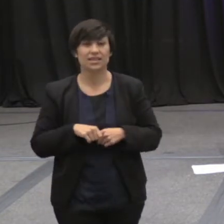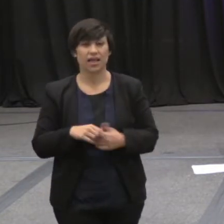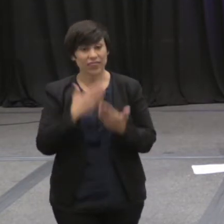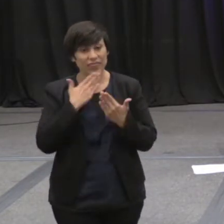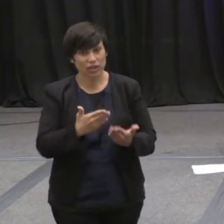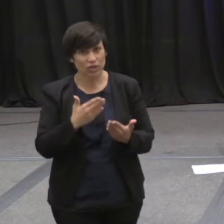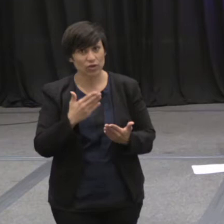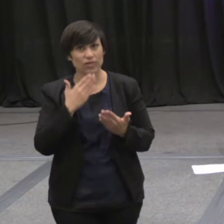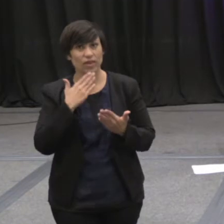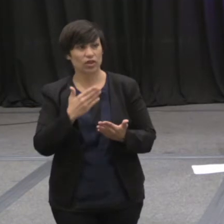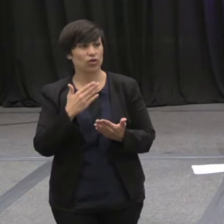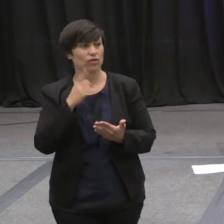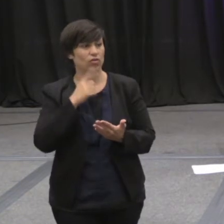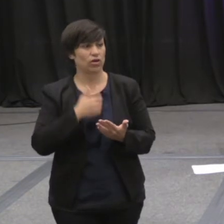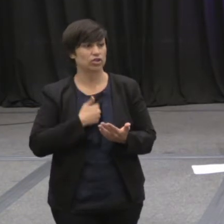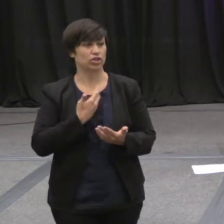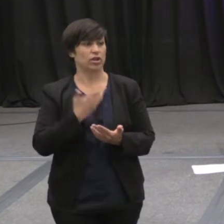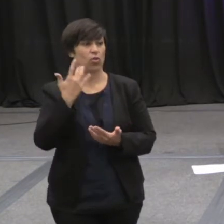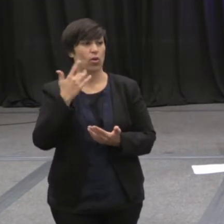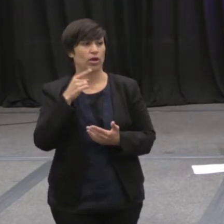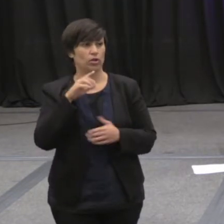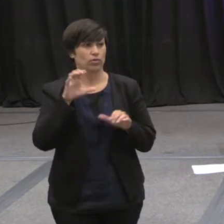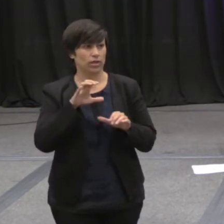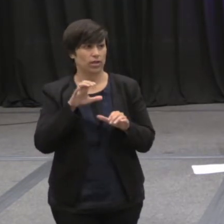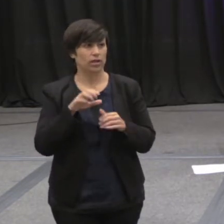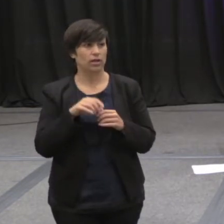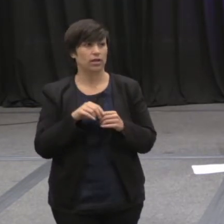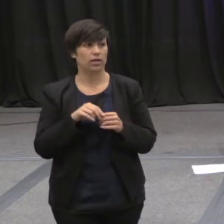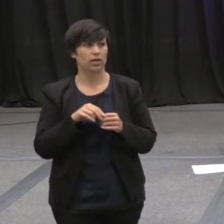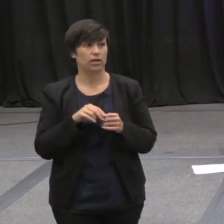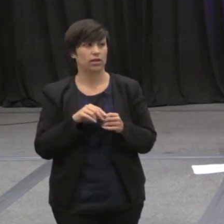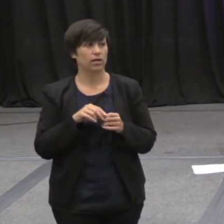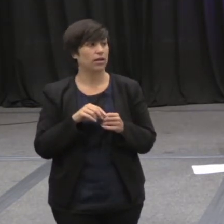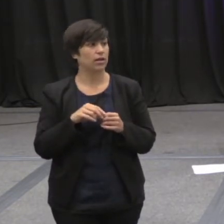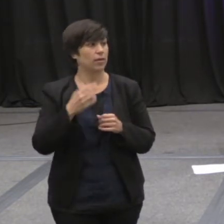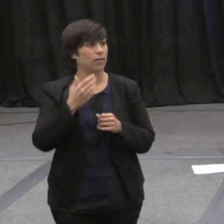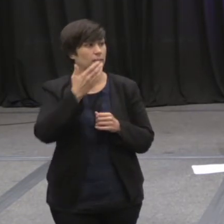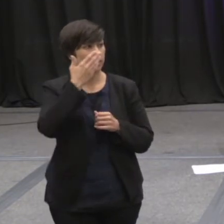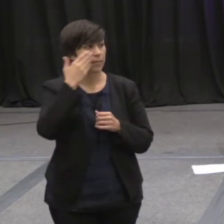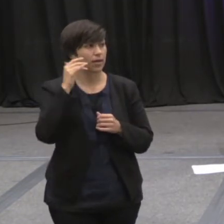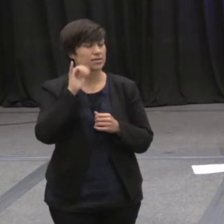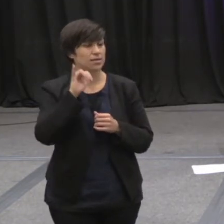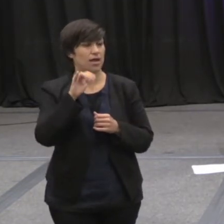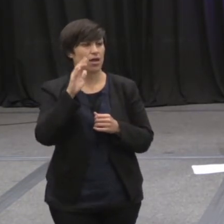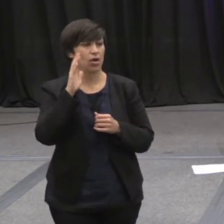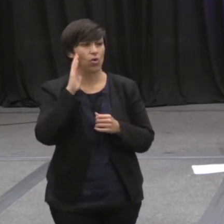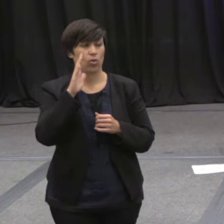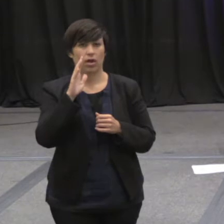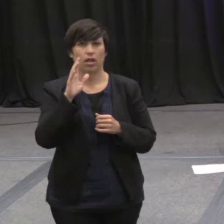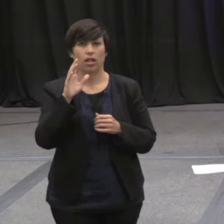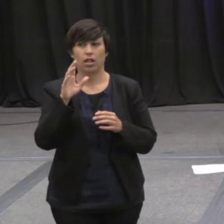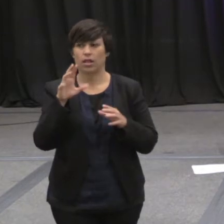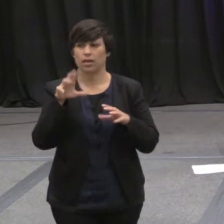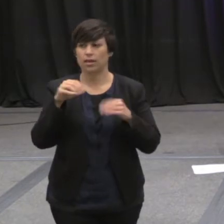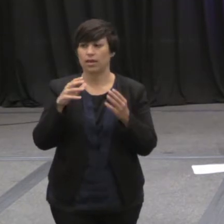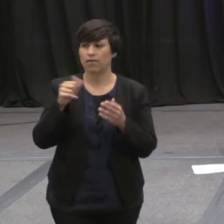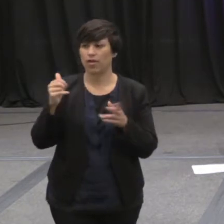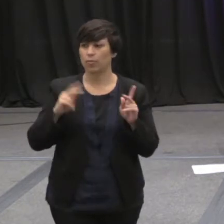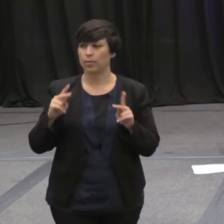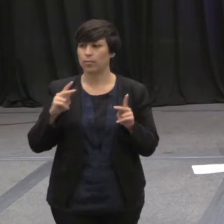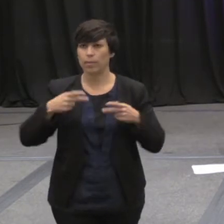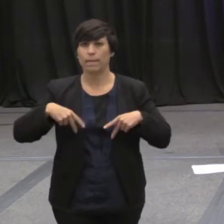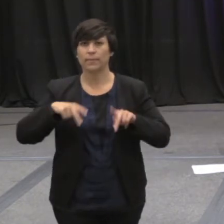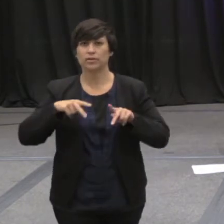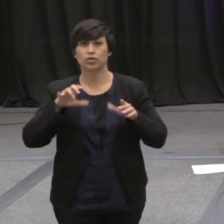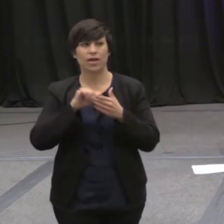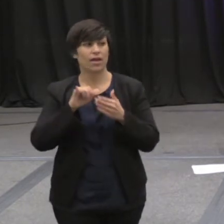thank you for that. And thank you for sharing why you did it. And because that also is going to give, hopefully, other people permission to do that if they don't